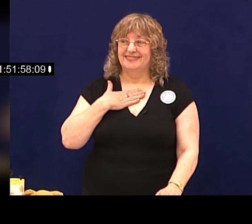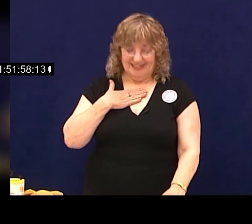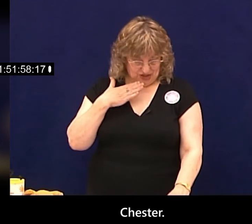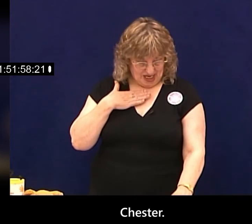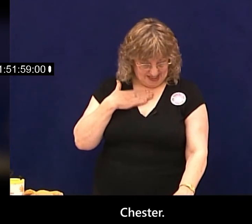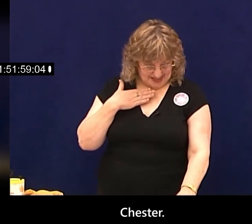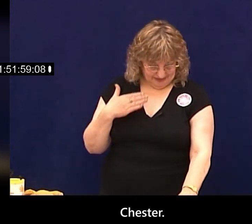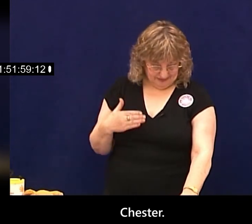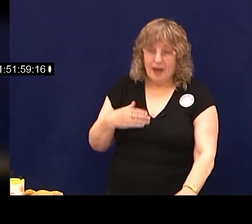Chester.